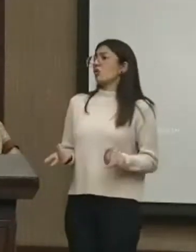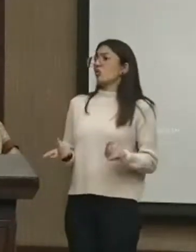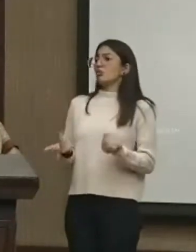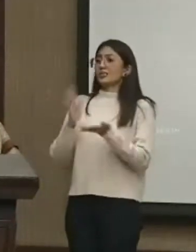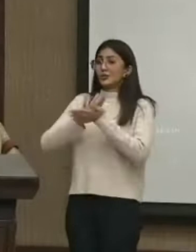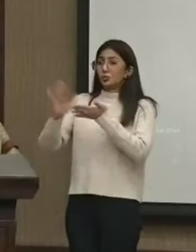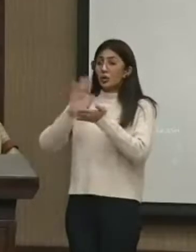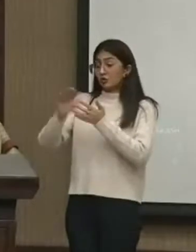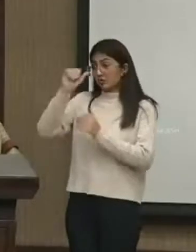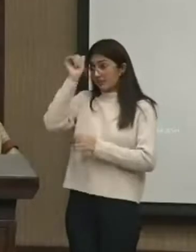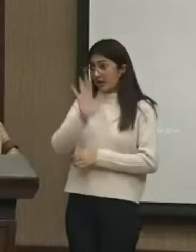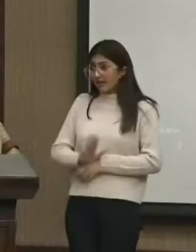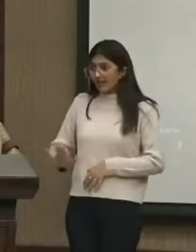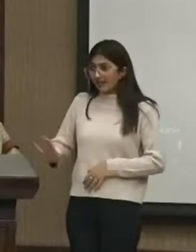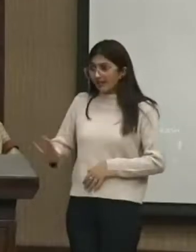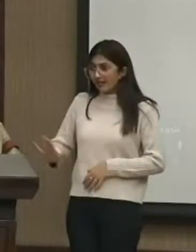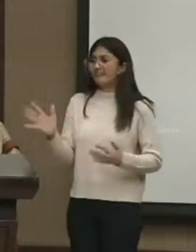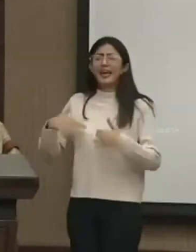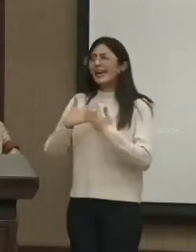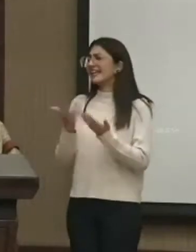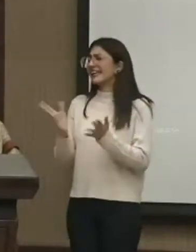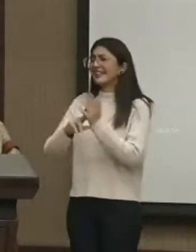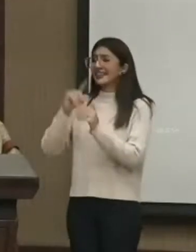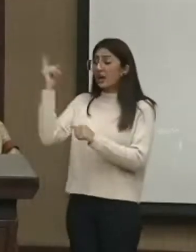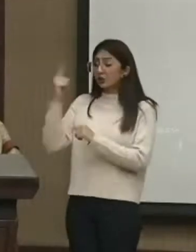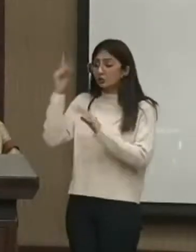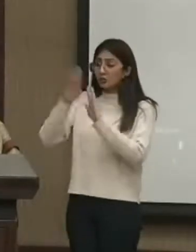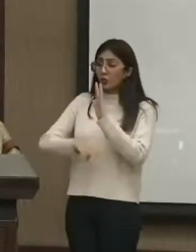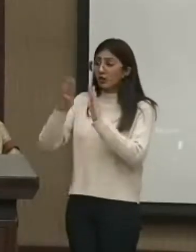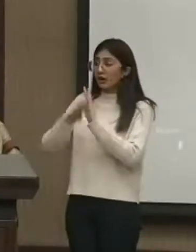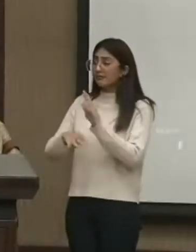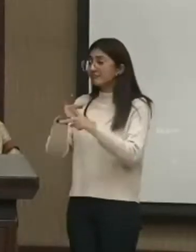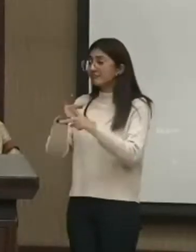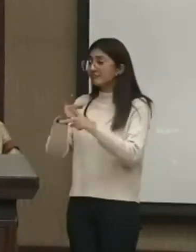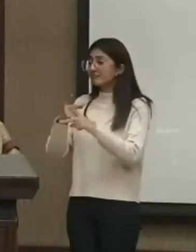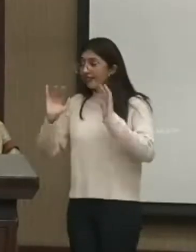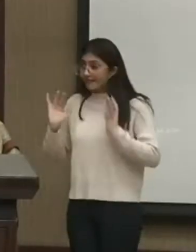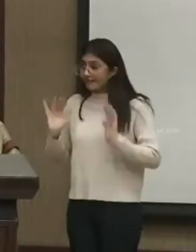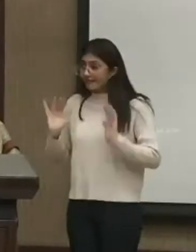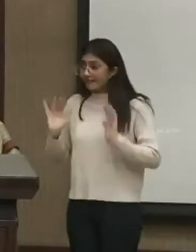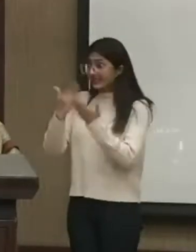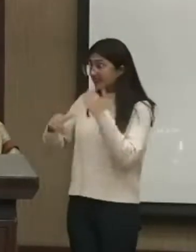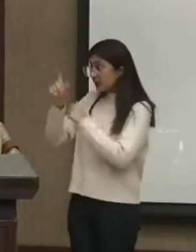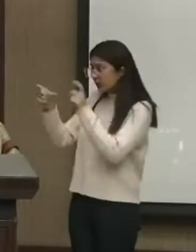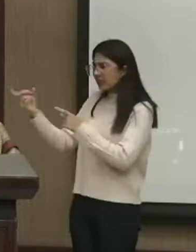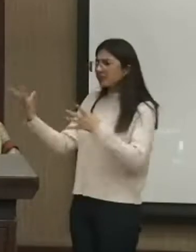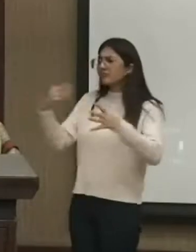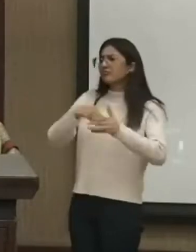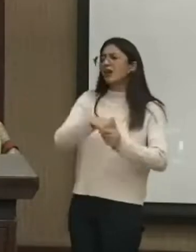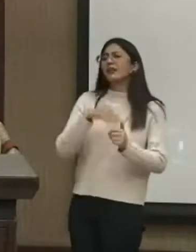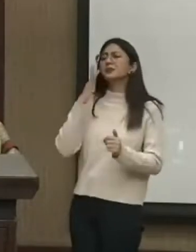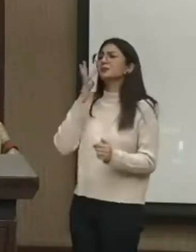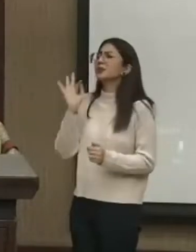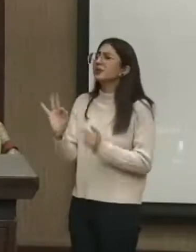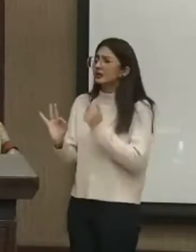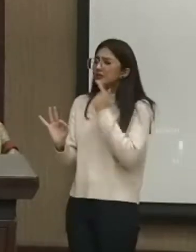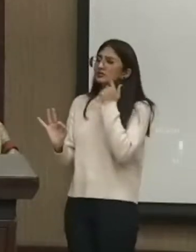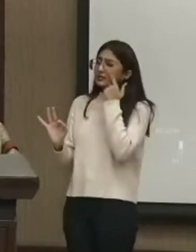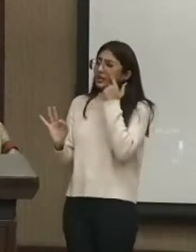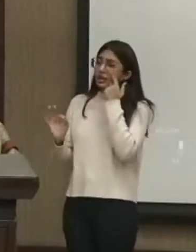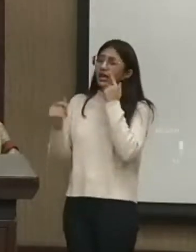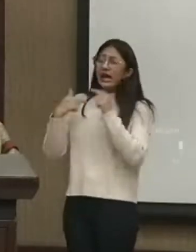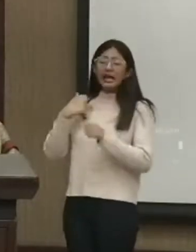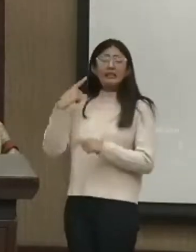Swachh Bharat, whatever be the national programs. If we people with disability also can be part of that, I think that